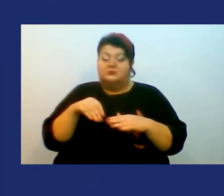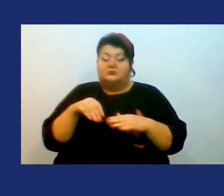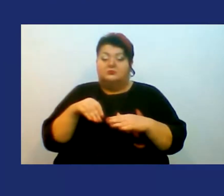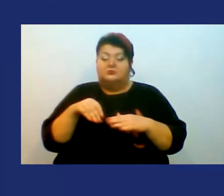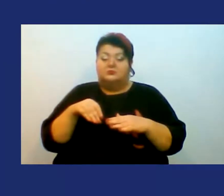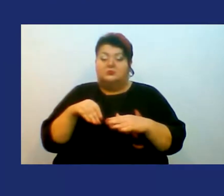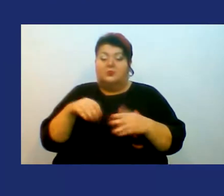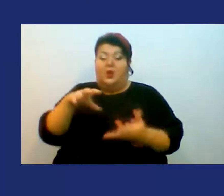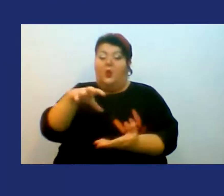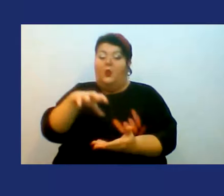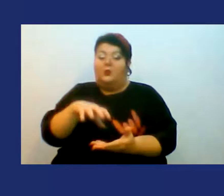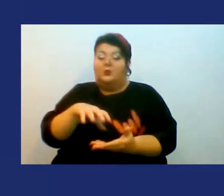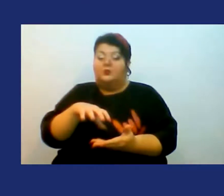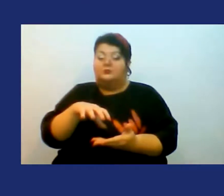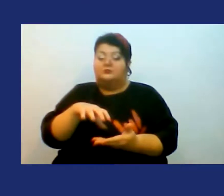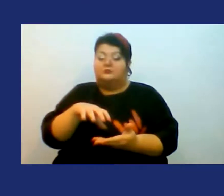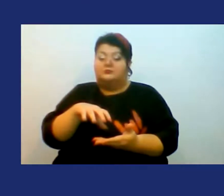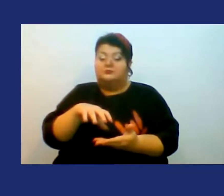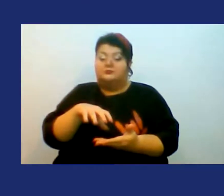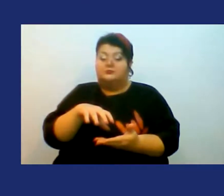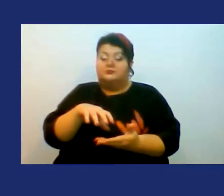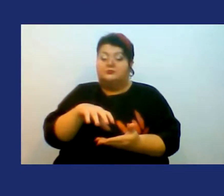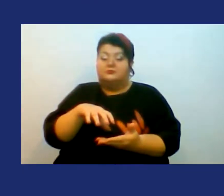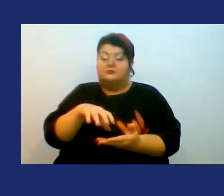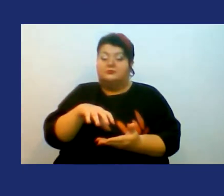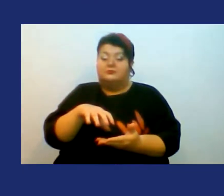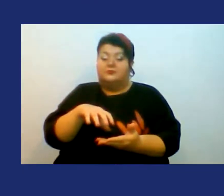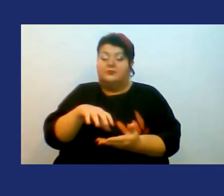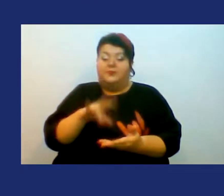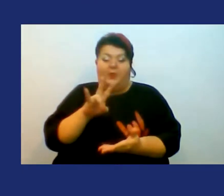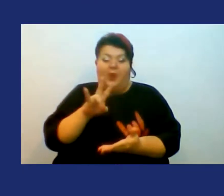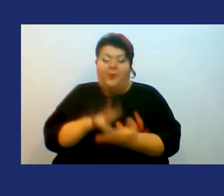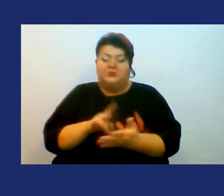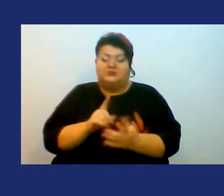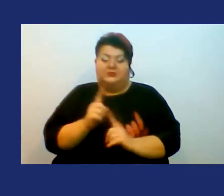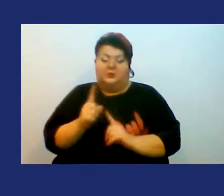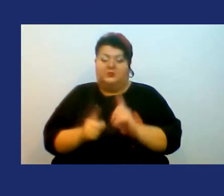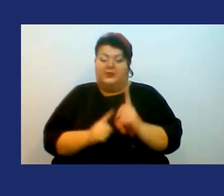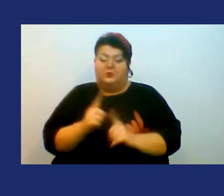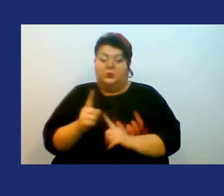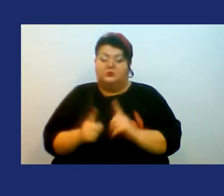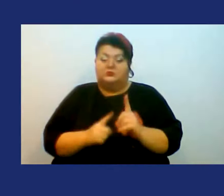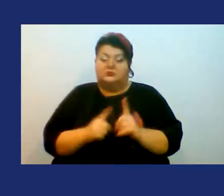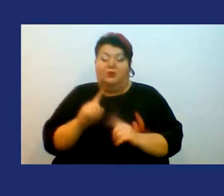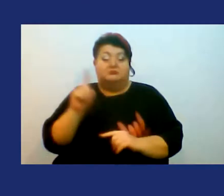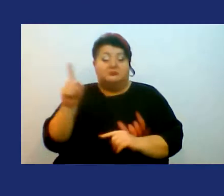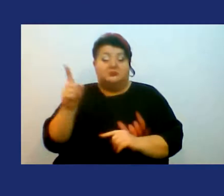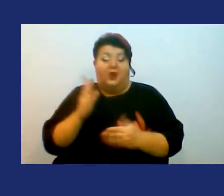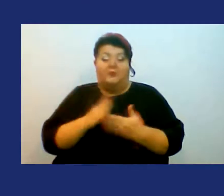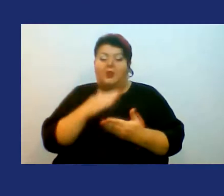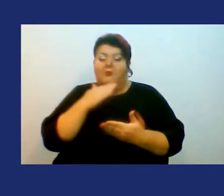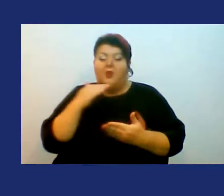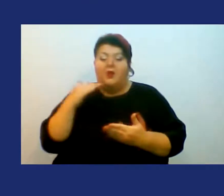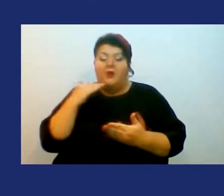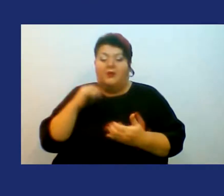is Democrats, and red, which is Republicans. It has some major cities, but it's a really rural area with only 5